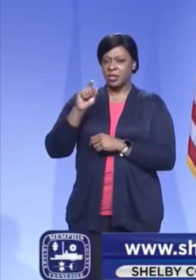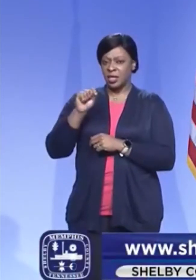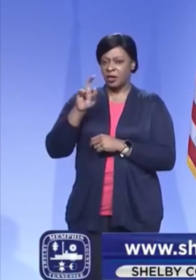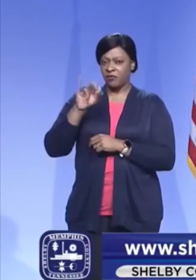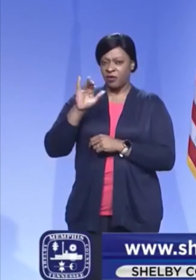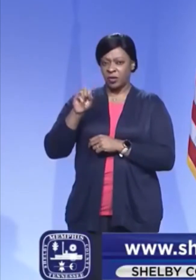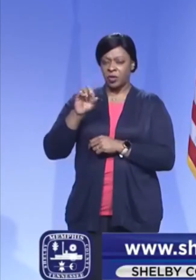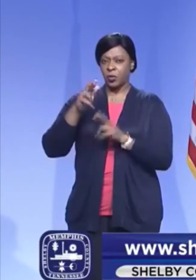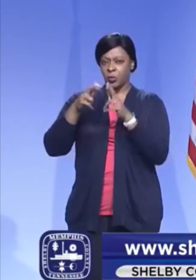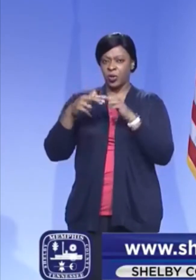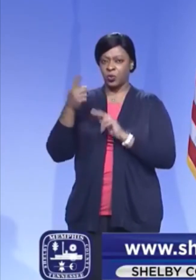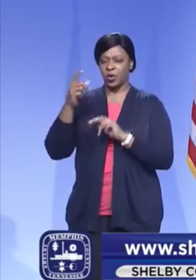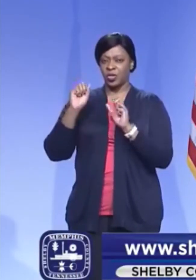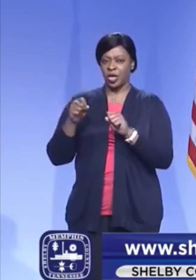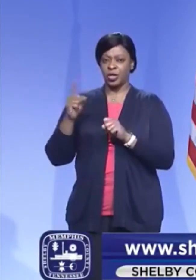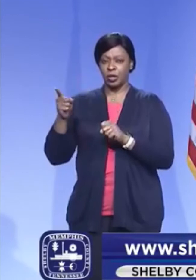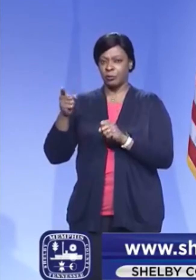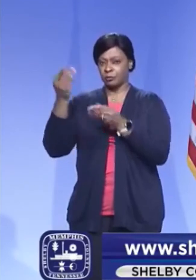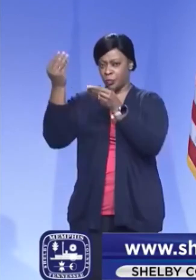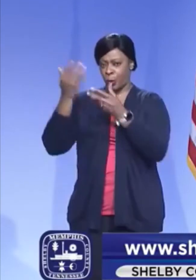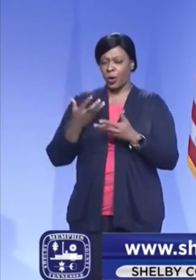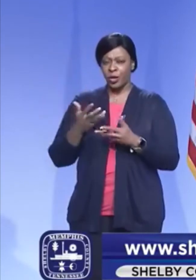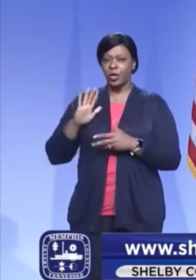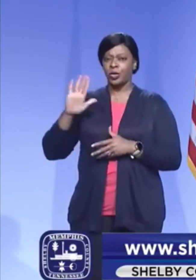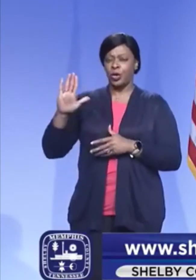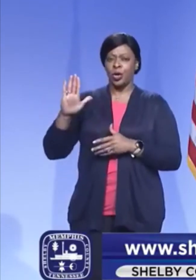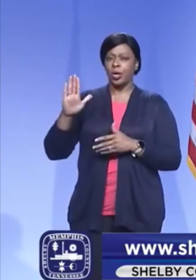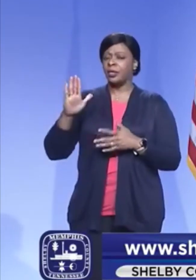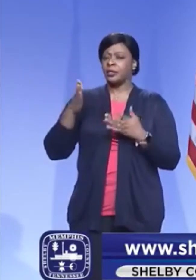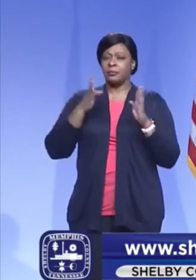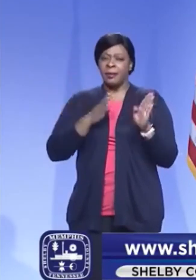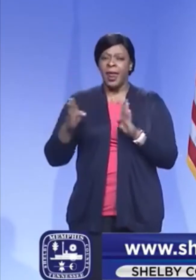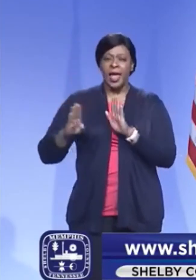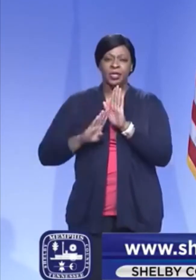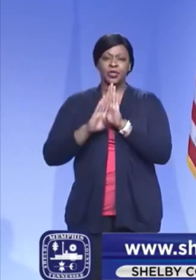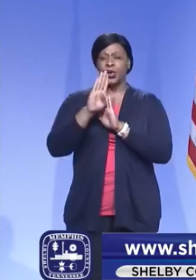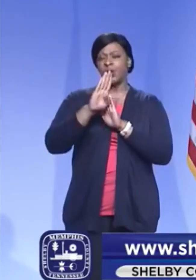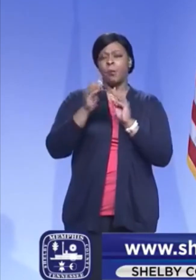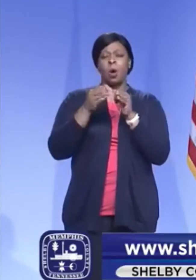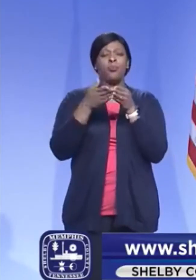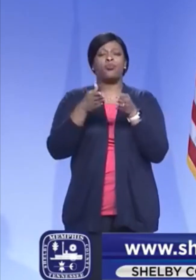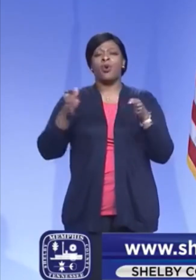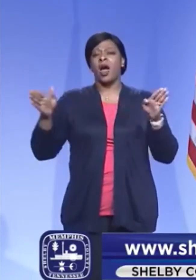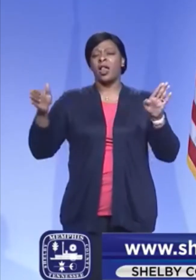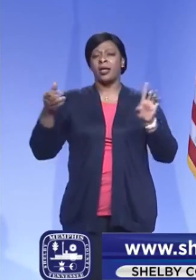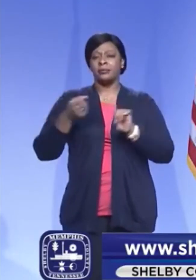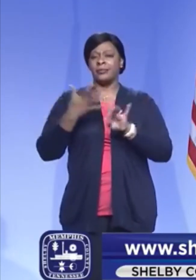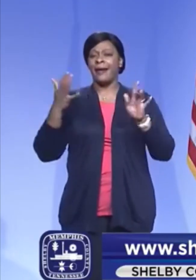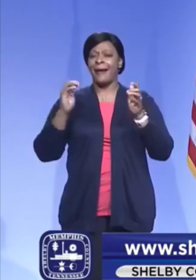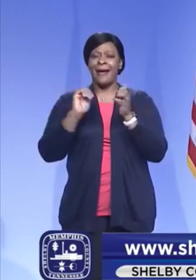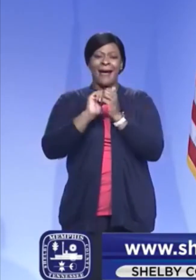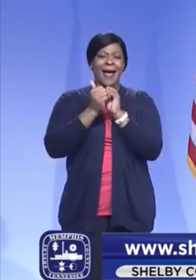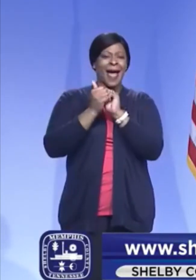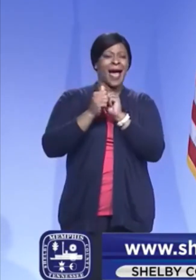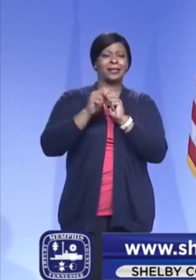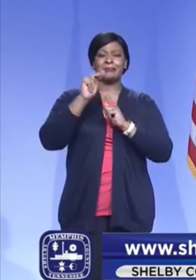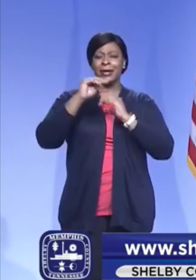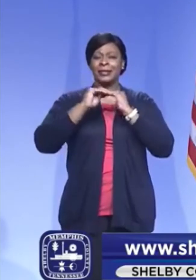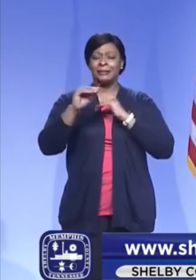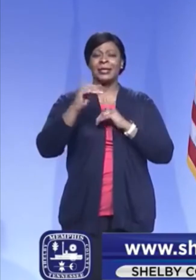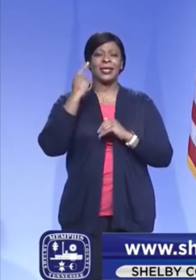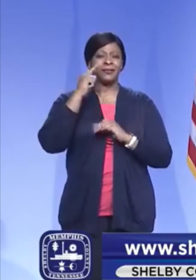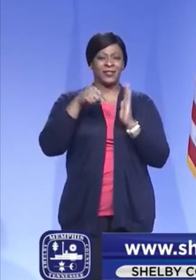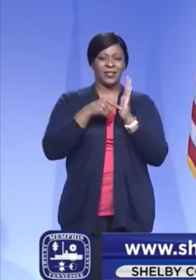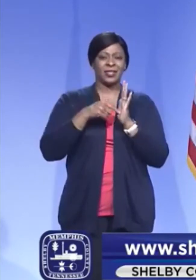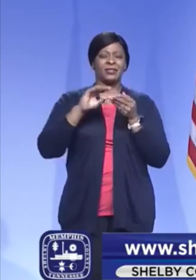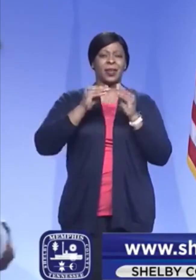1 if you could just sort of weigh in on your surge plans and maybe more broadly, how unsustainable is this if the